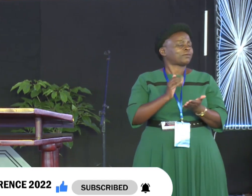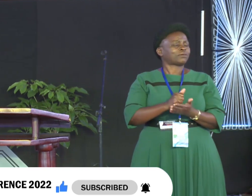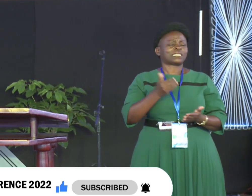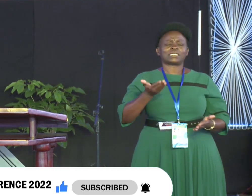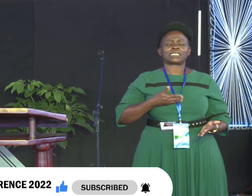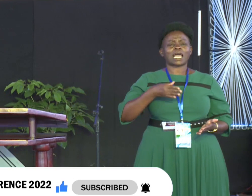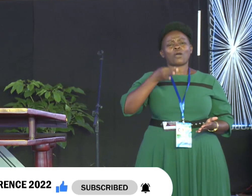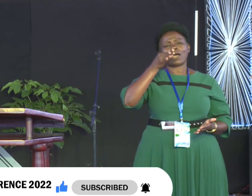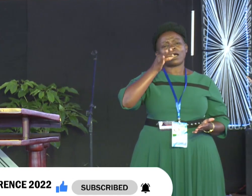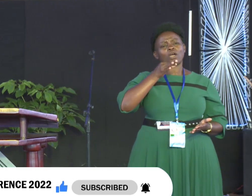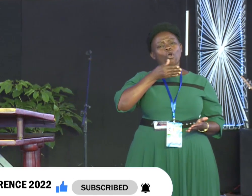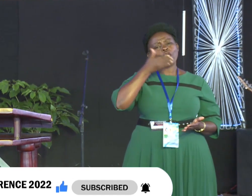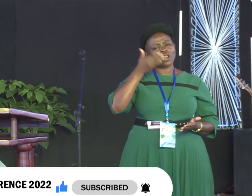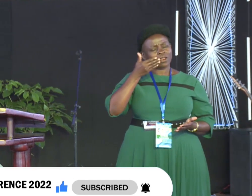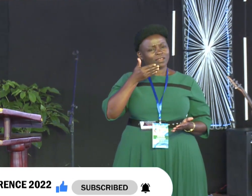Because that is our oil.